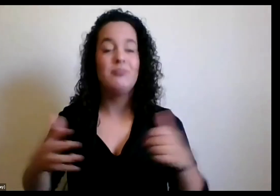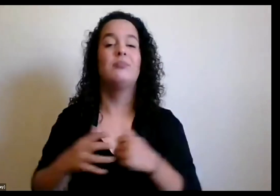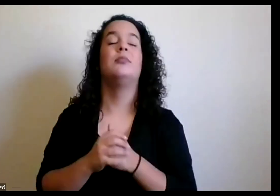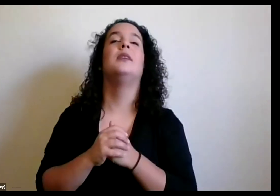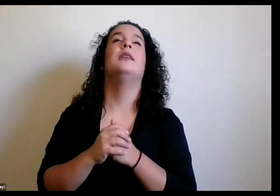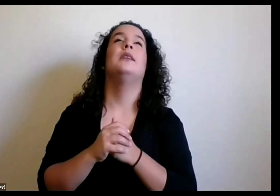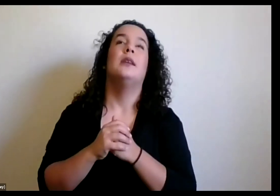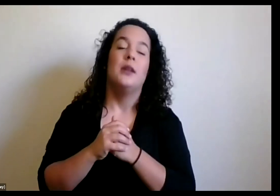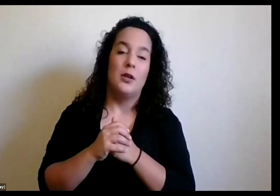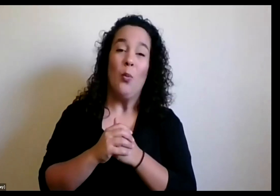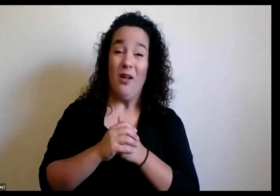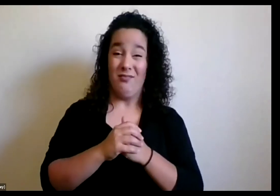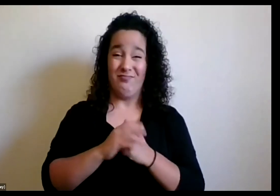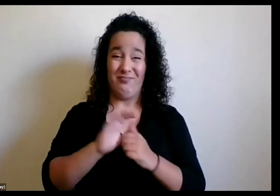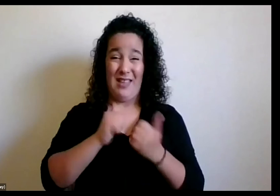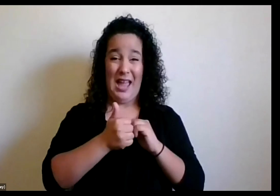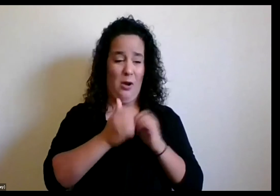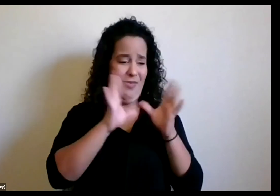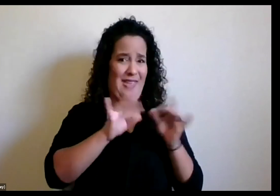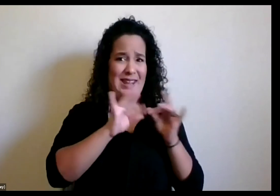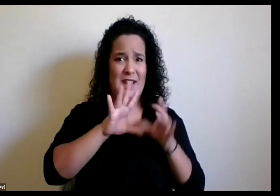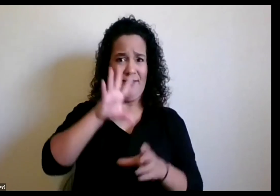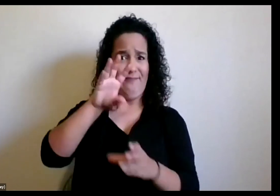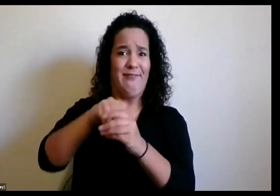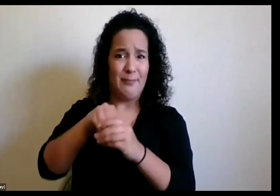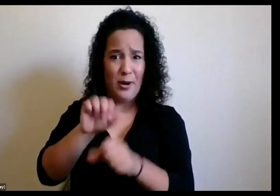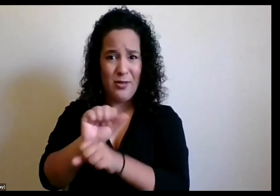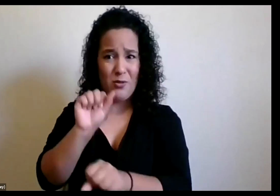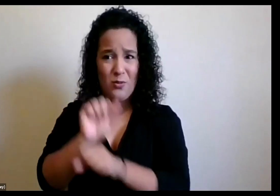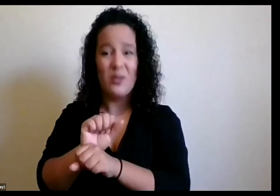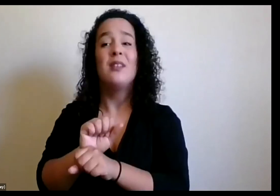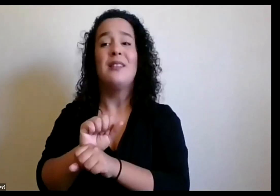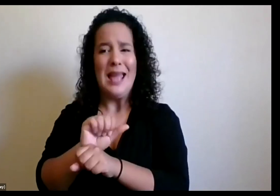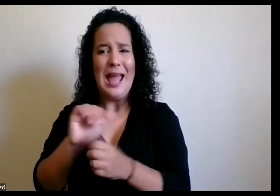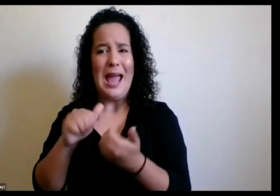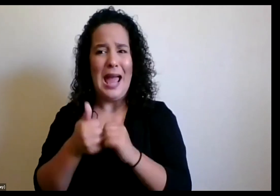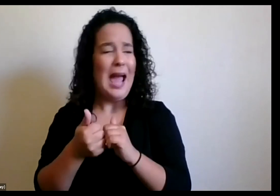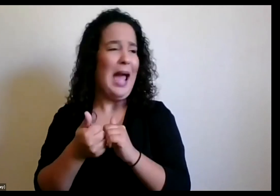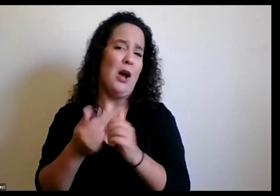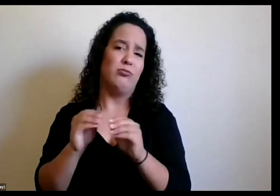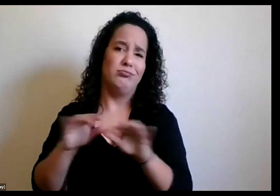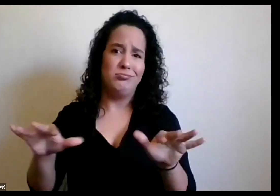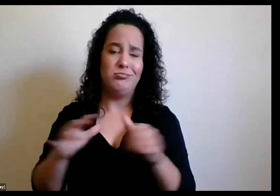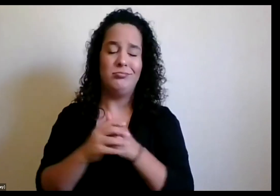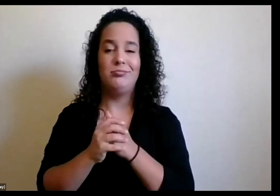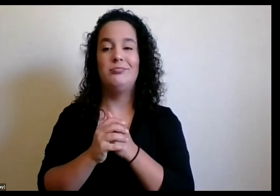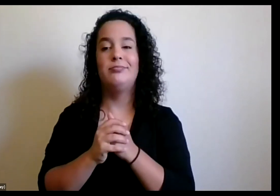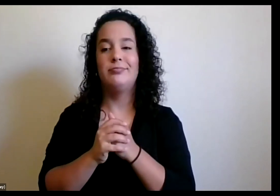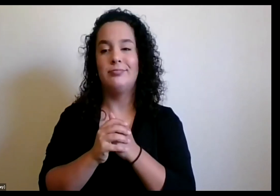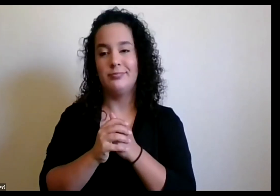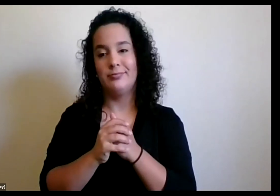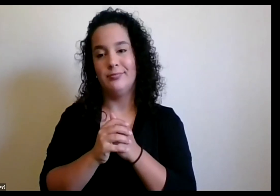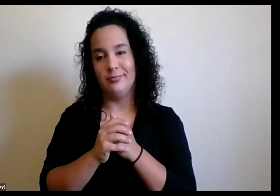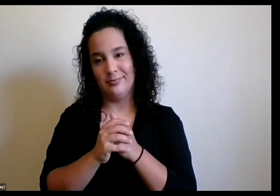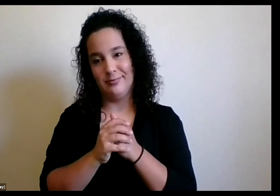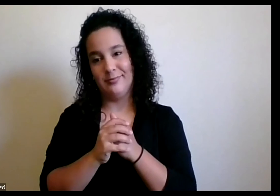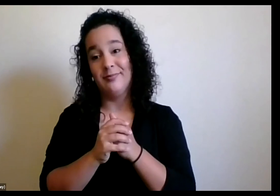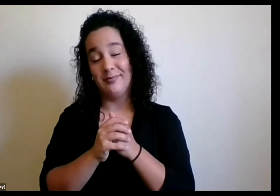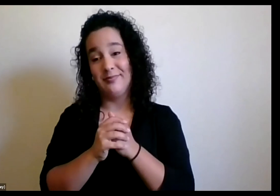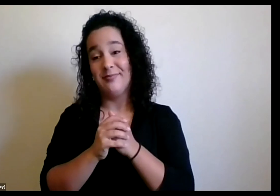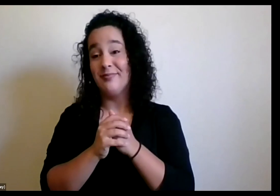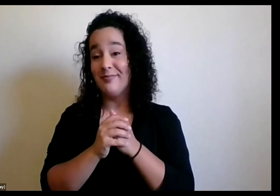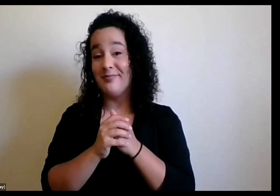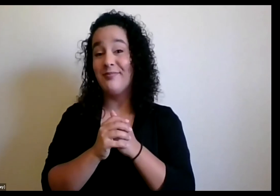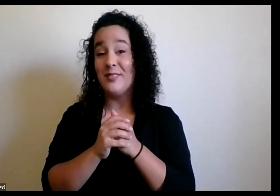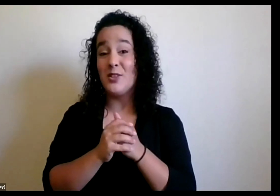work in your organization? How do you craft messages that can carry some of these narratives? We're going to talk about how you evaluate the narrative arc that your organization is